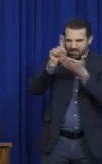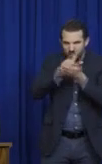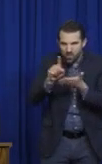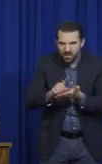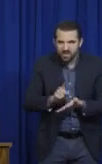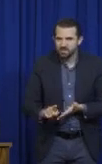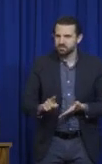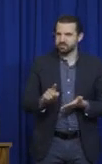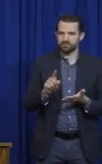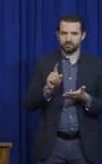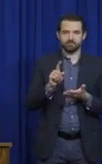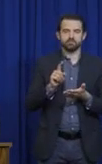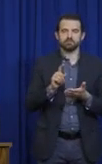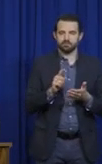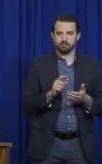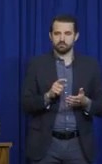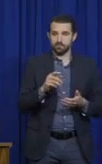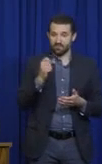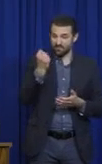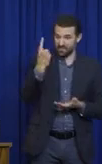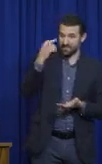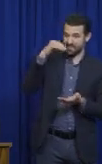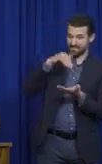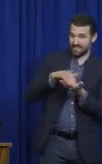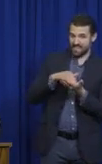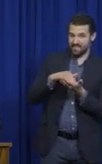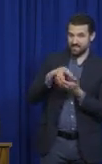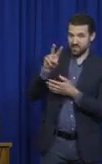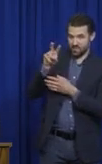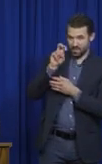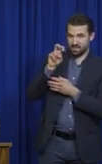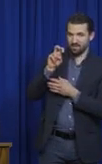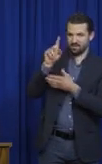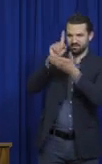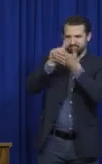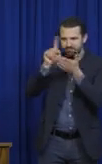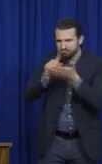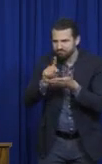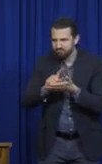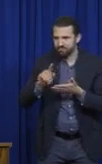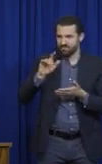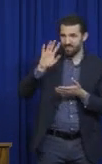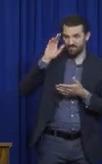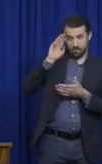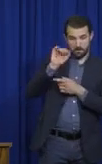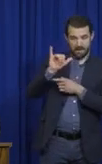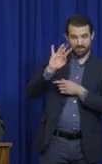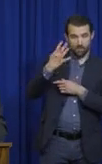11,200 vials each and every week starting on May 4th.